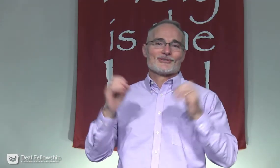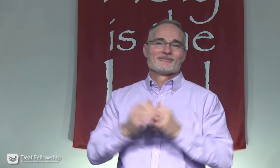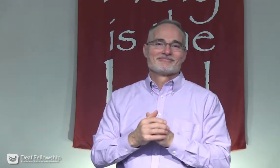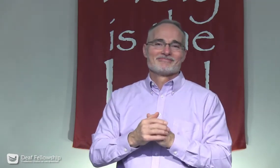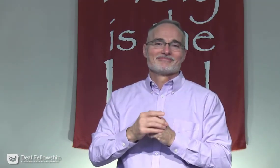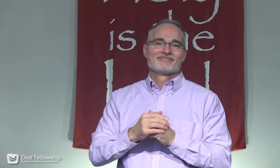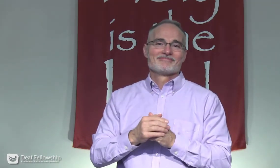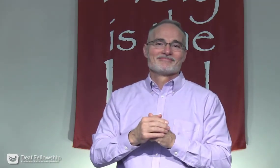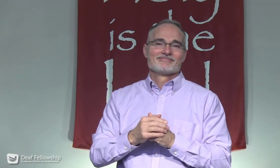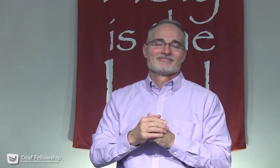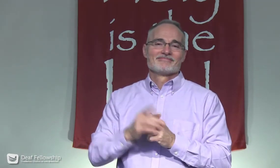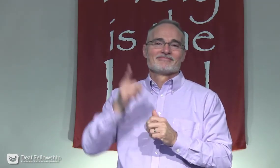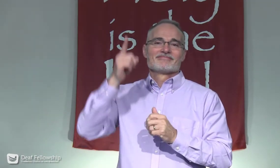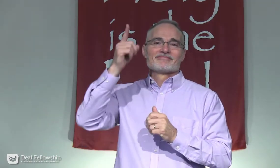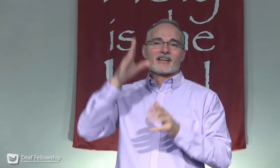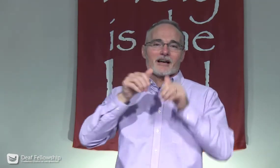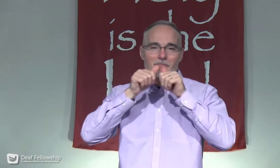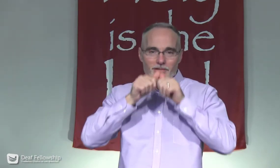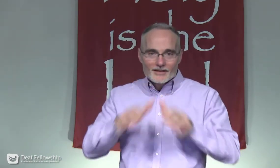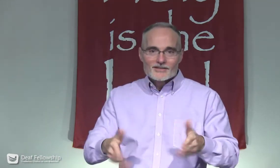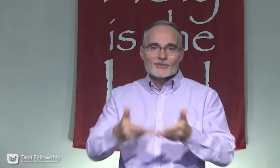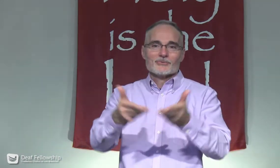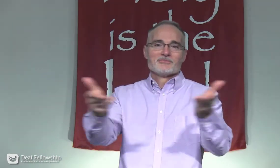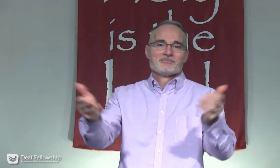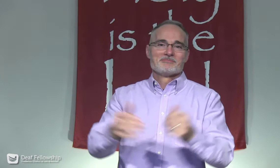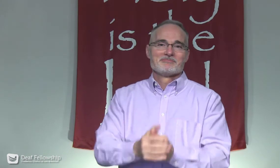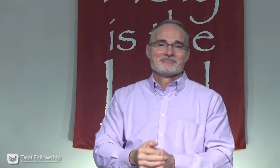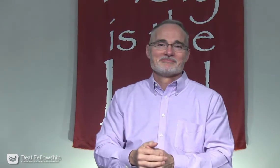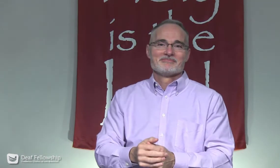Again, happy Easter. God bless you.